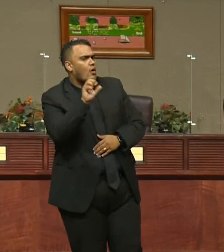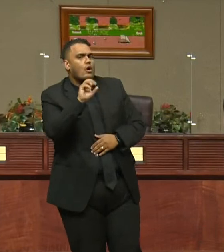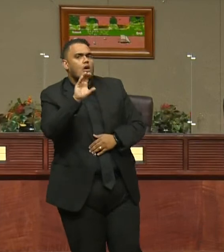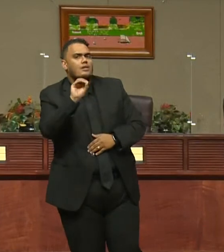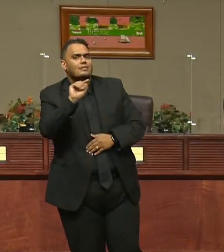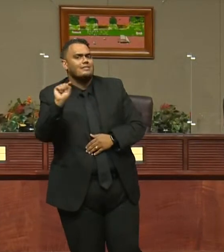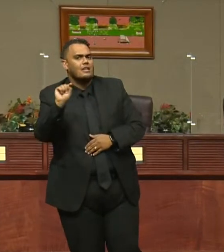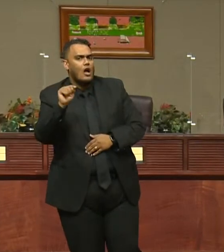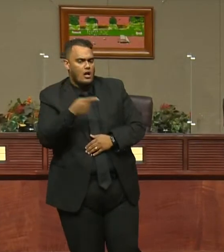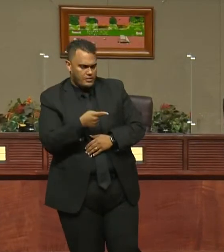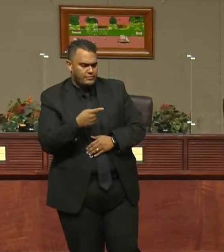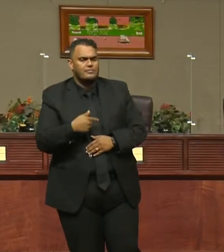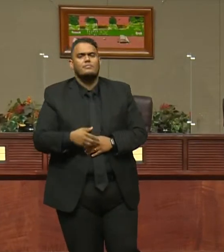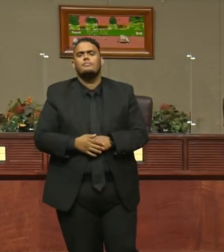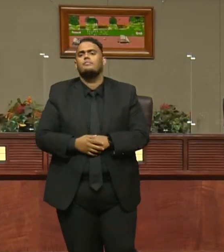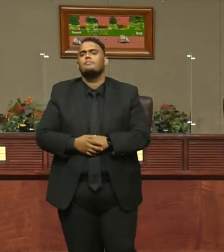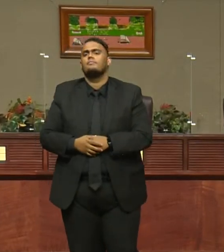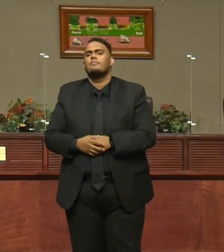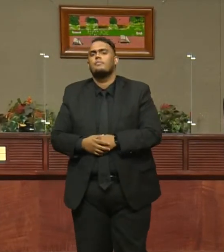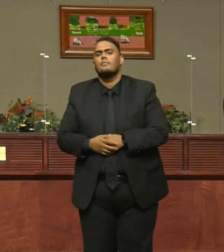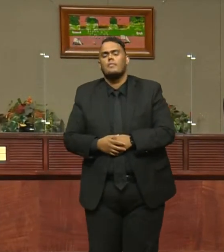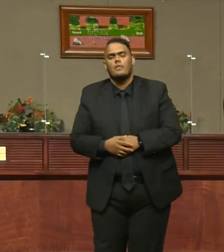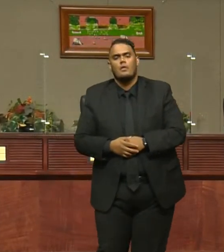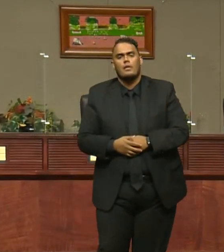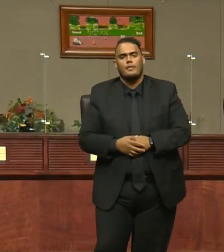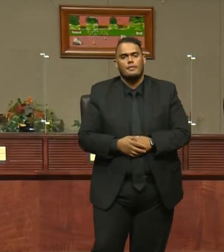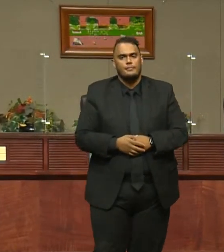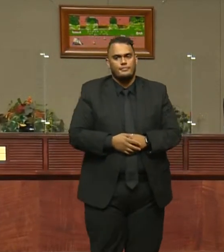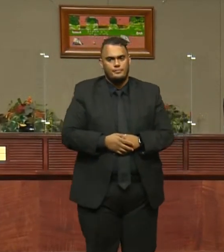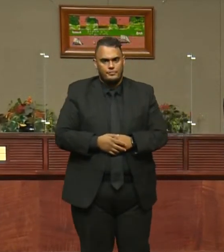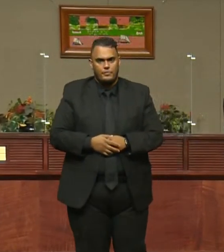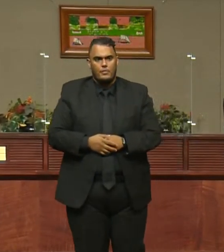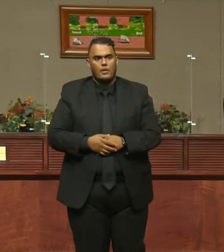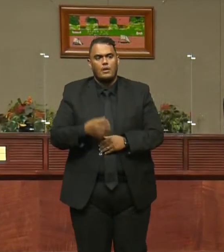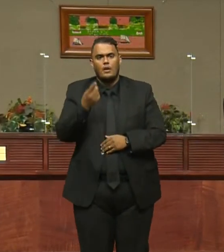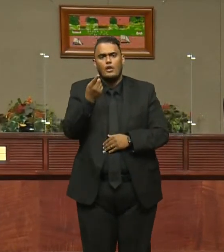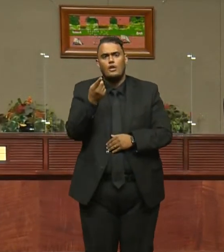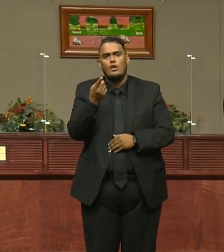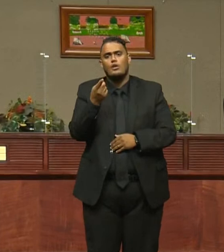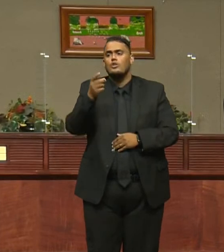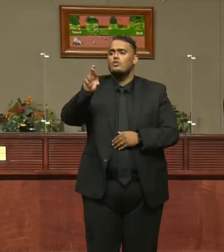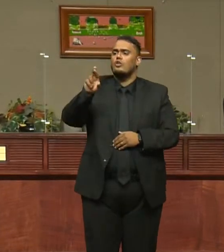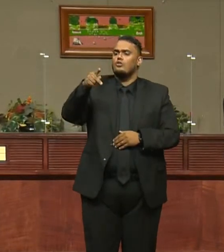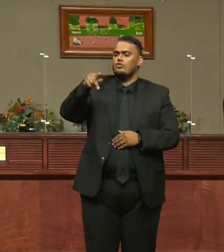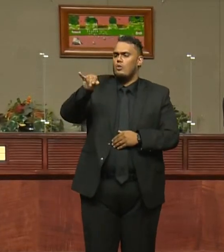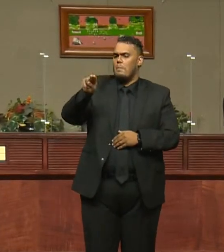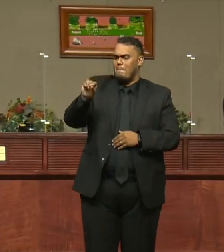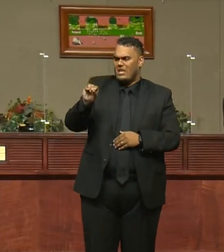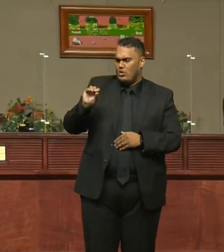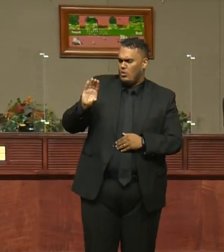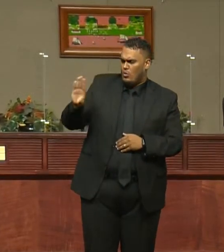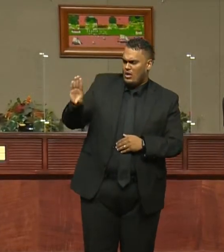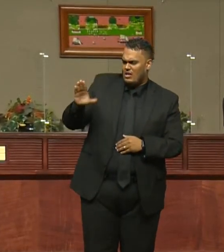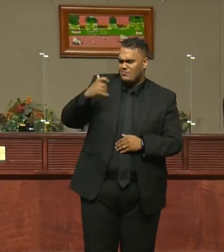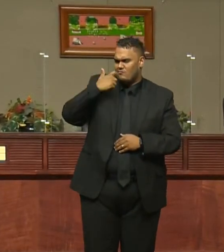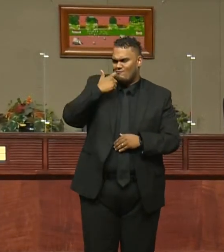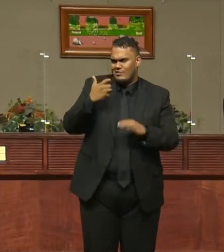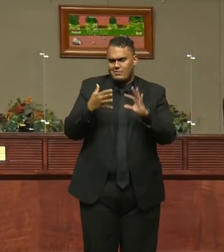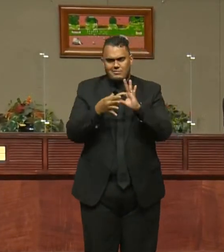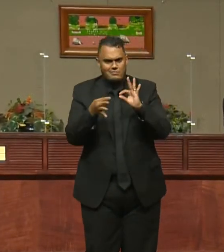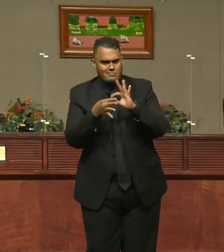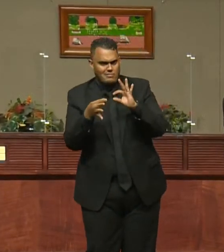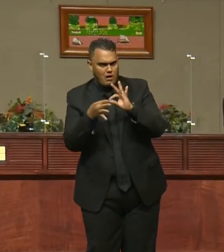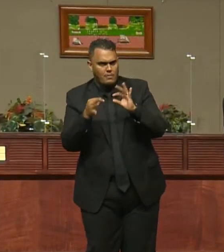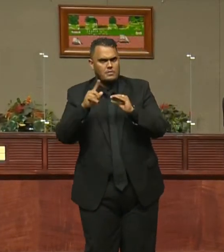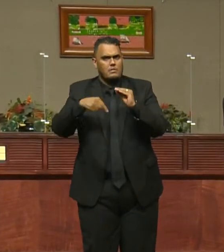Because of what Dr. Pino just said in regards to the very few youths who have